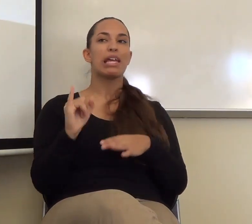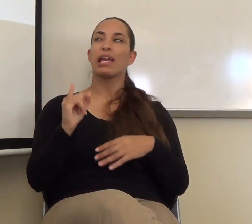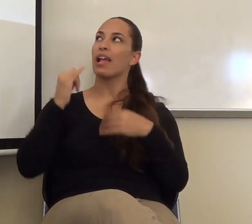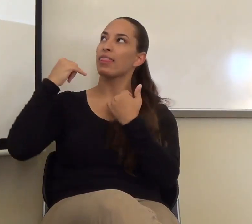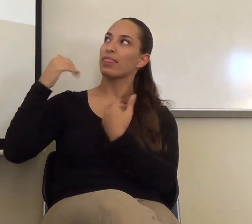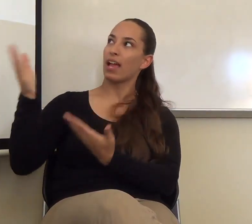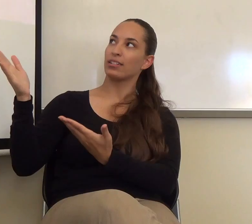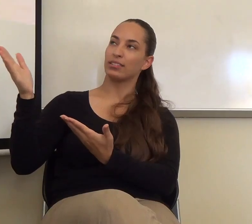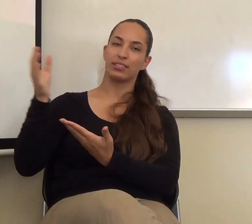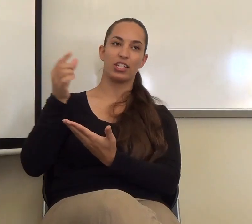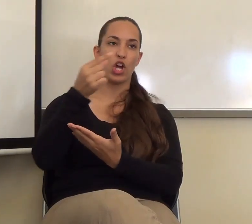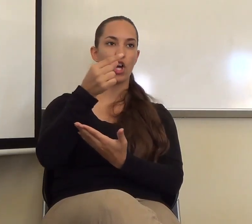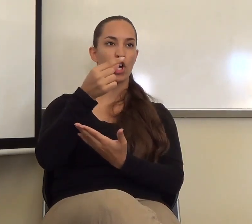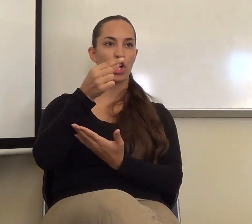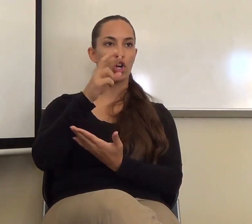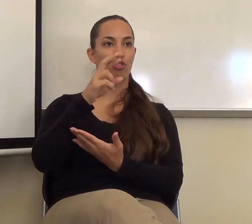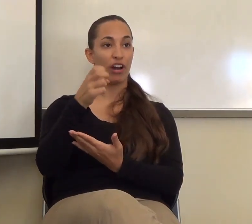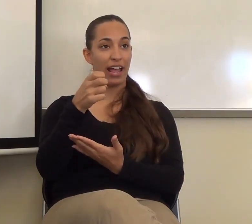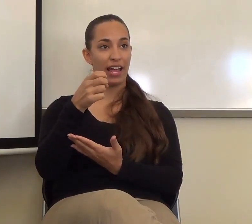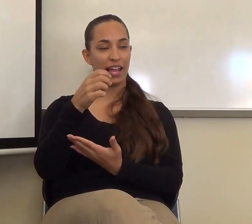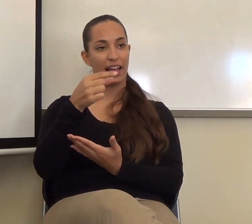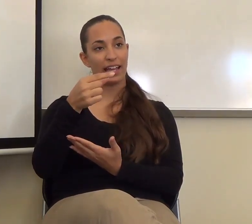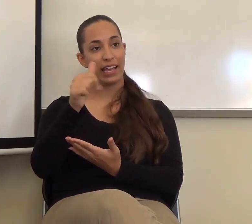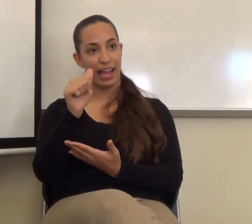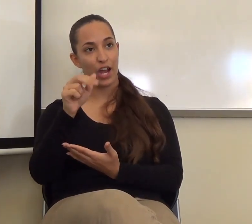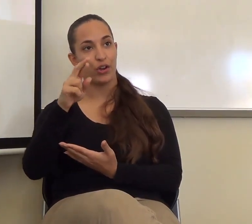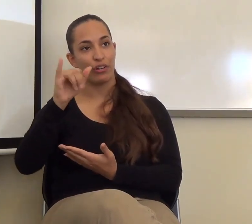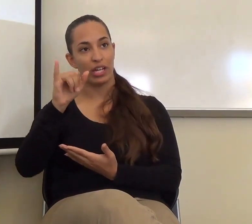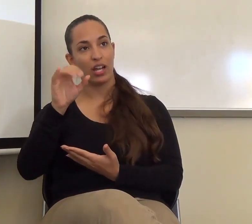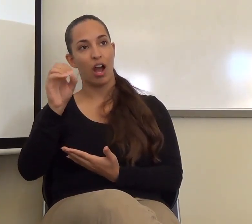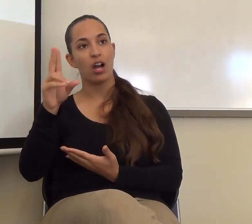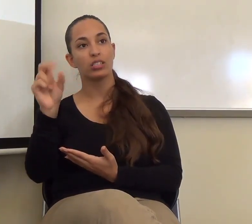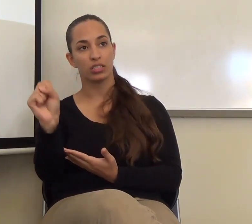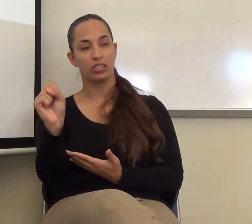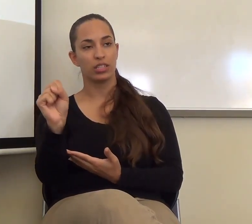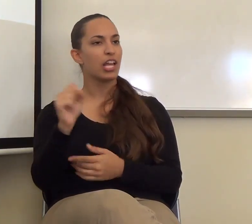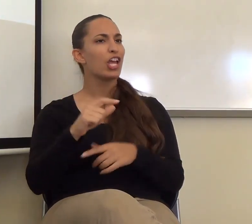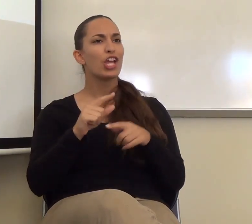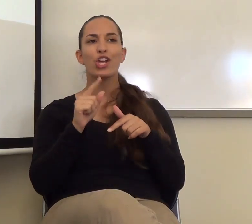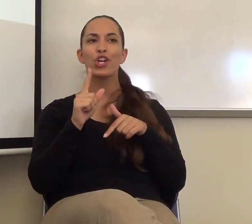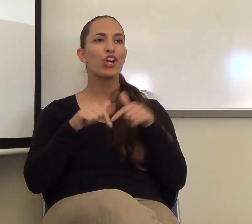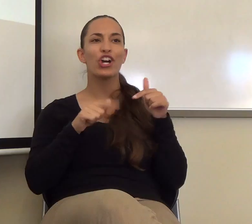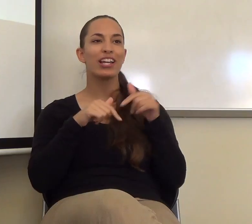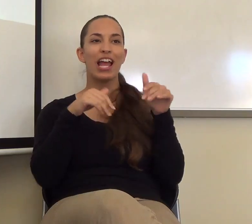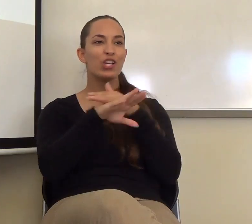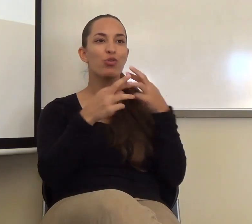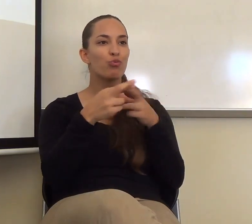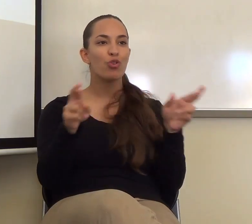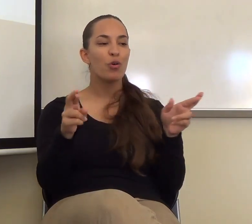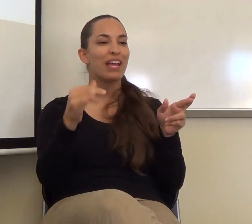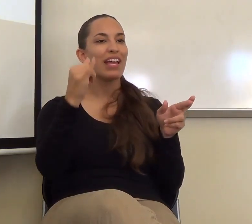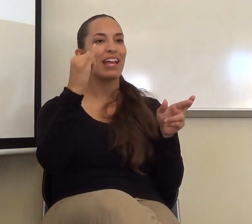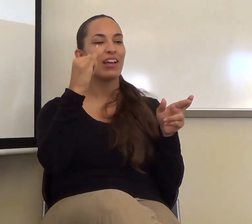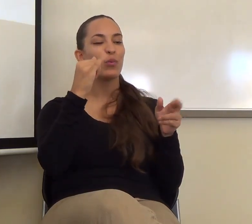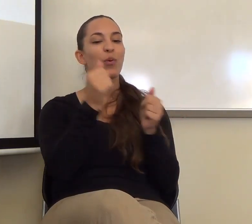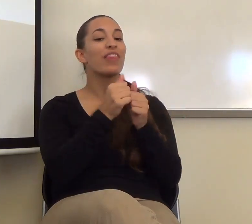Gregarious? Gregarious, okay. He couldn't enter a room without shaking hands and hugging people.